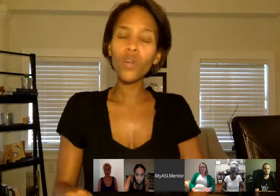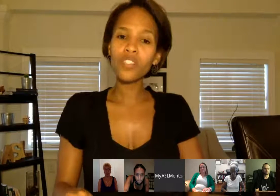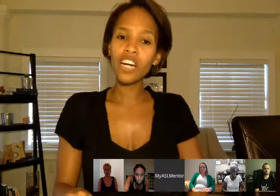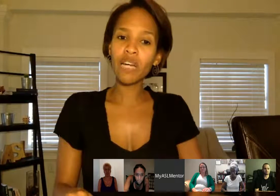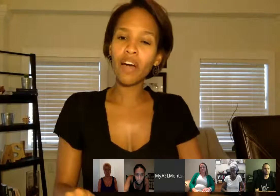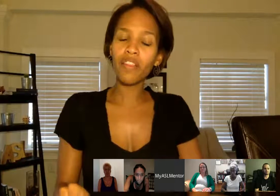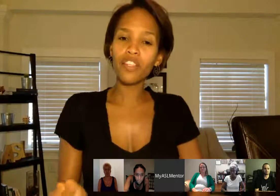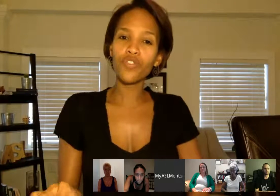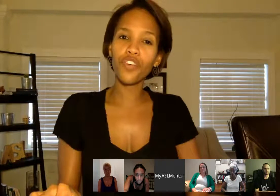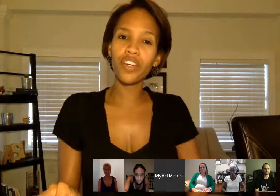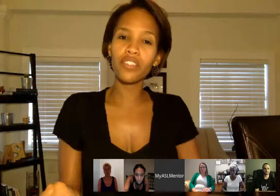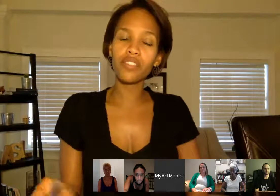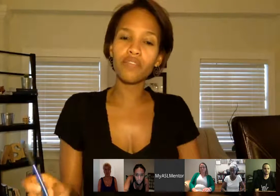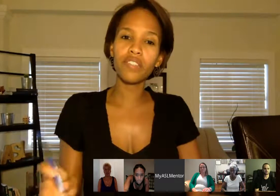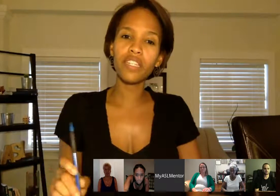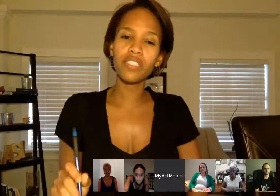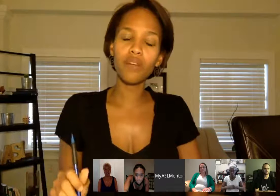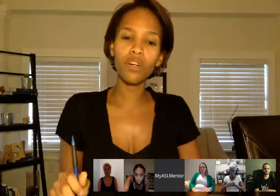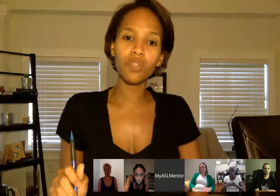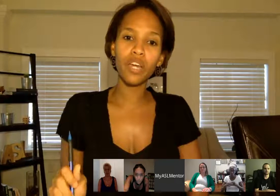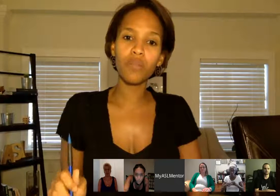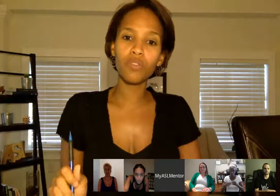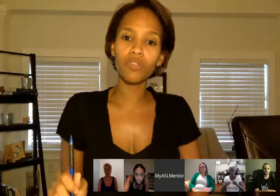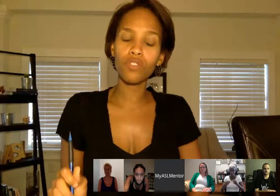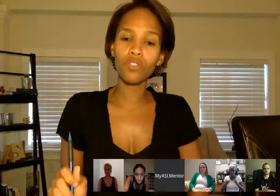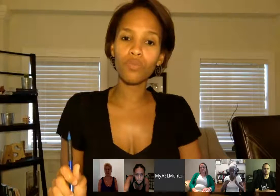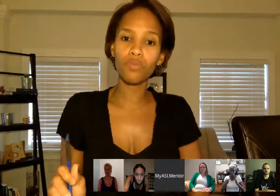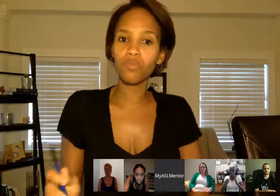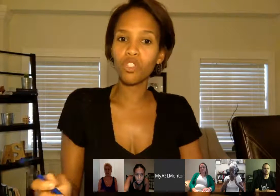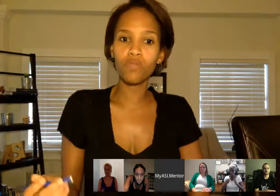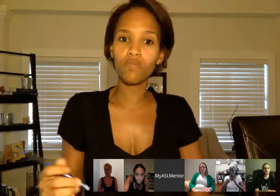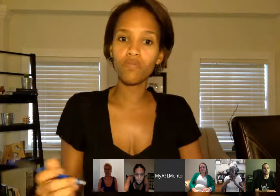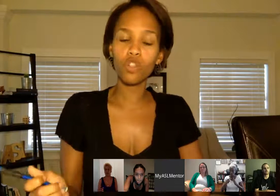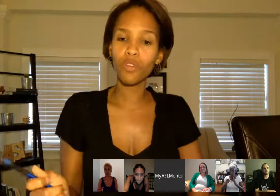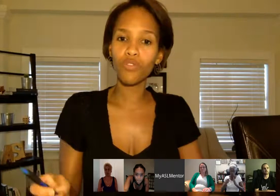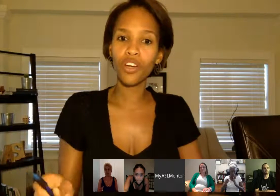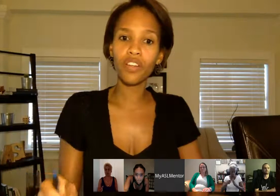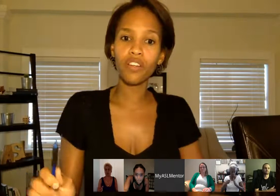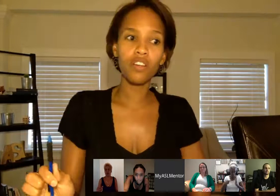who or what are we talking about in this phrase? It's somewhat debatable, so don't be afraid.